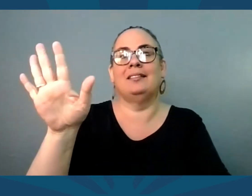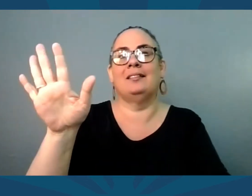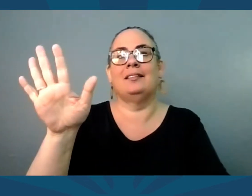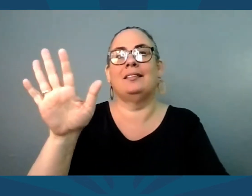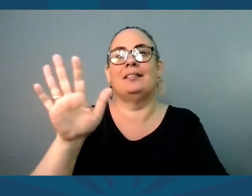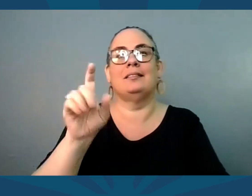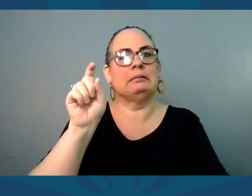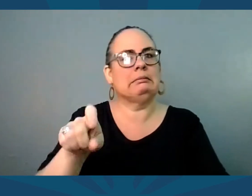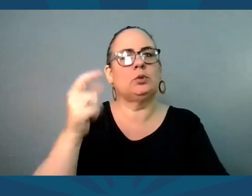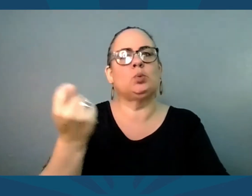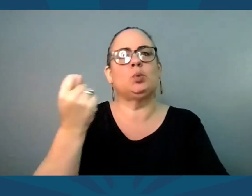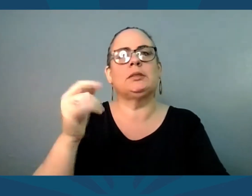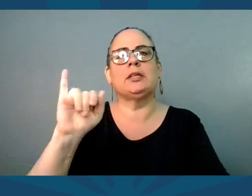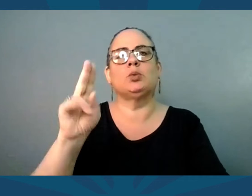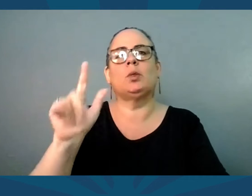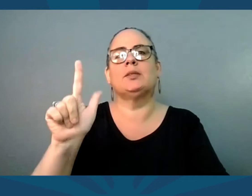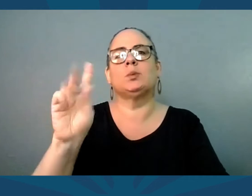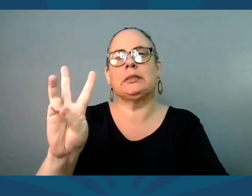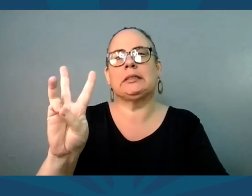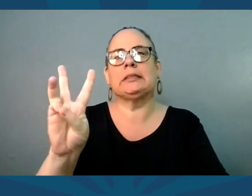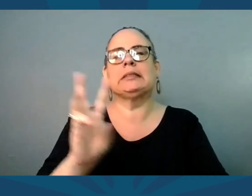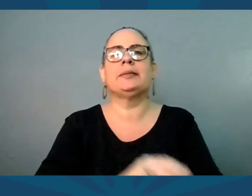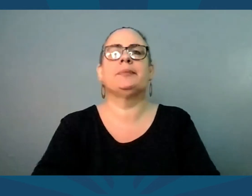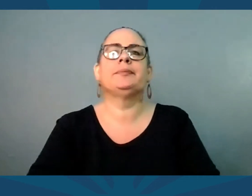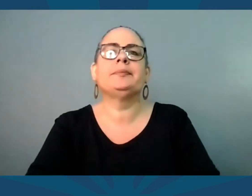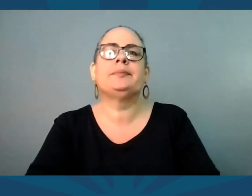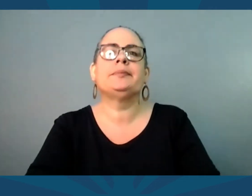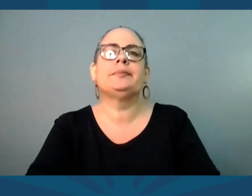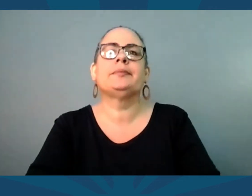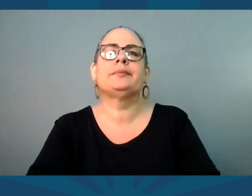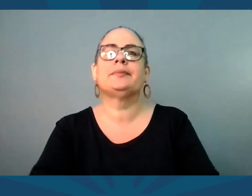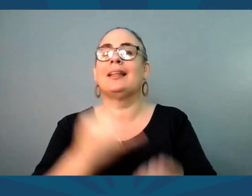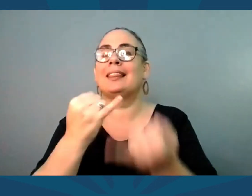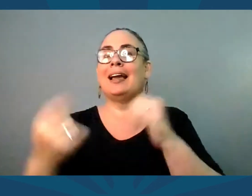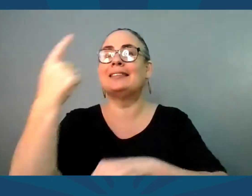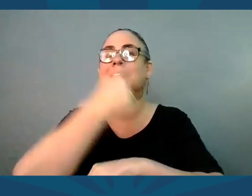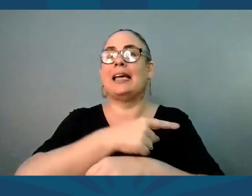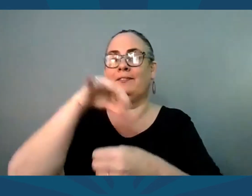Mail back early ballot, Tuesday, July 26th.